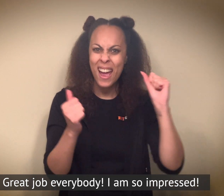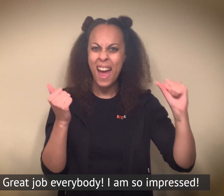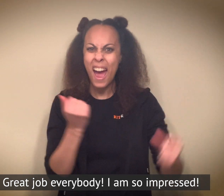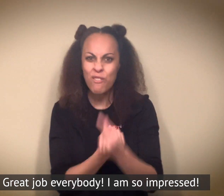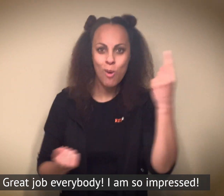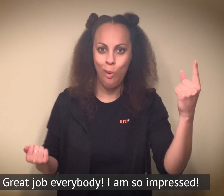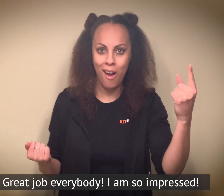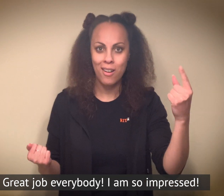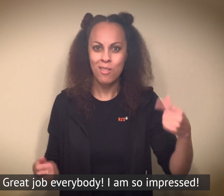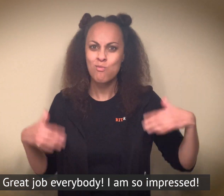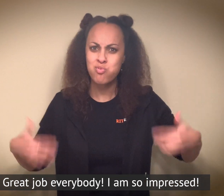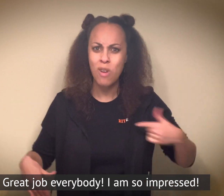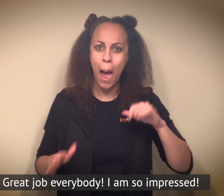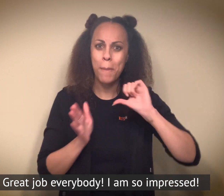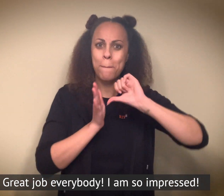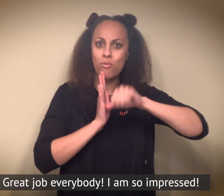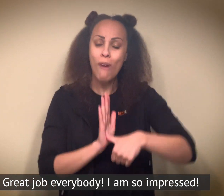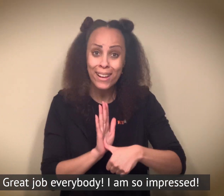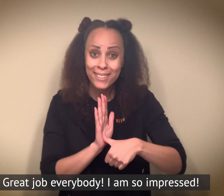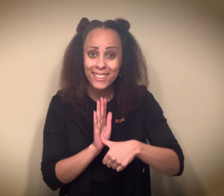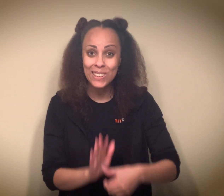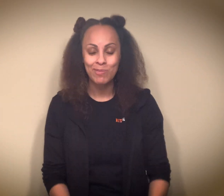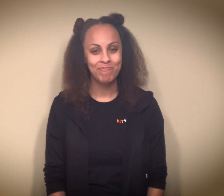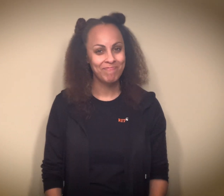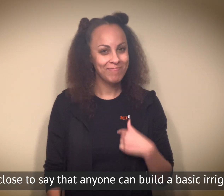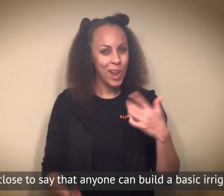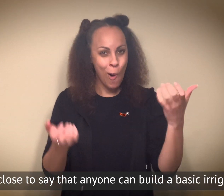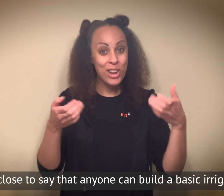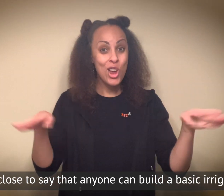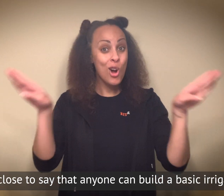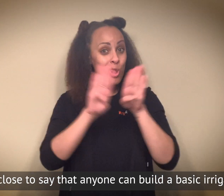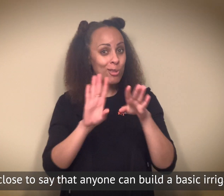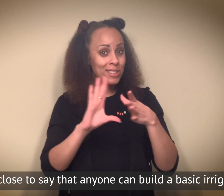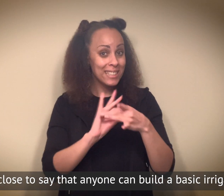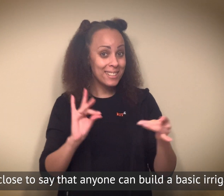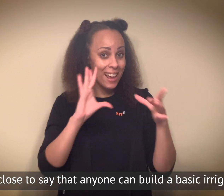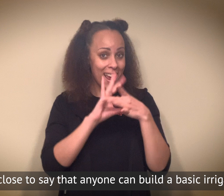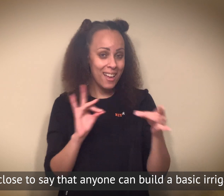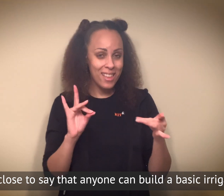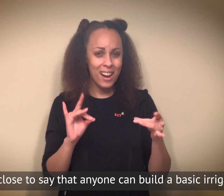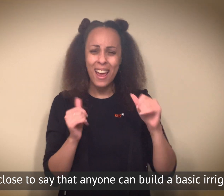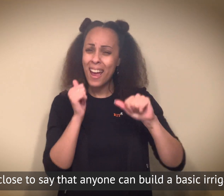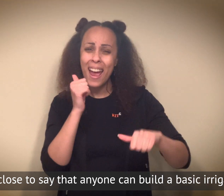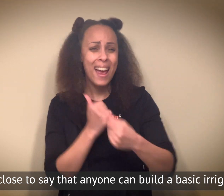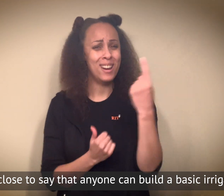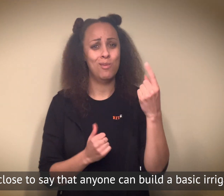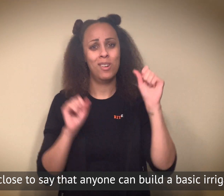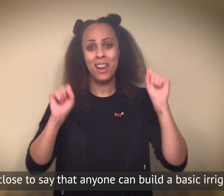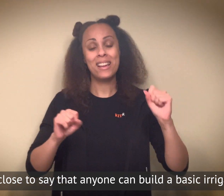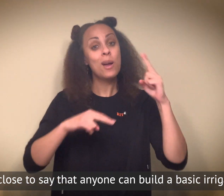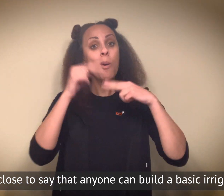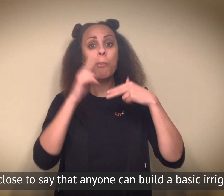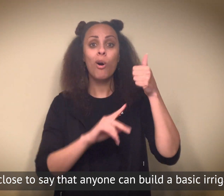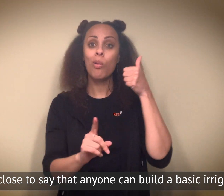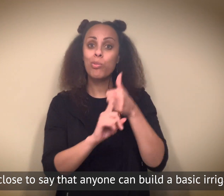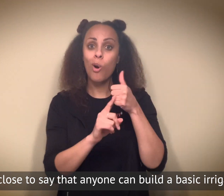Great job, everybody. I'm so impressed. I will close by saying that anyone can build